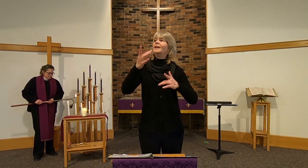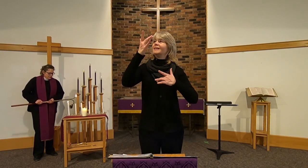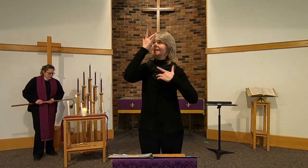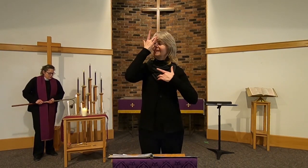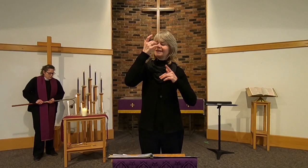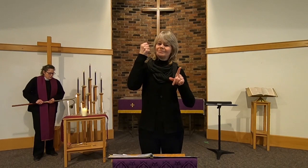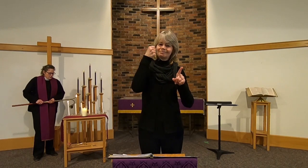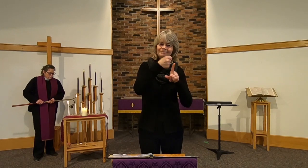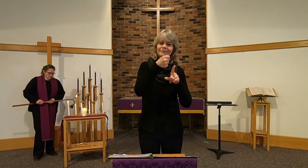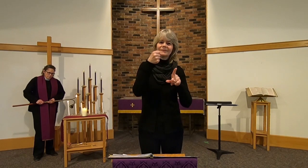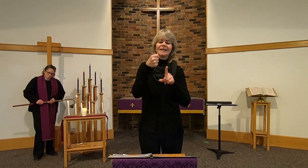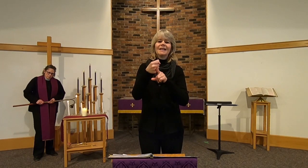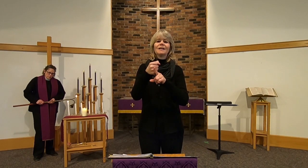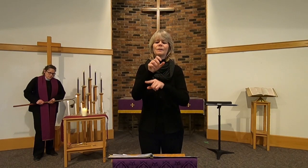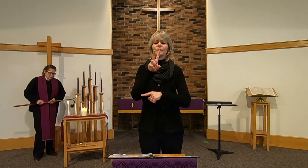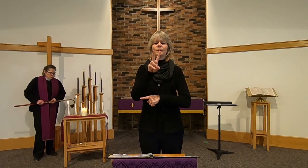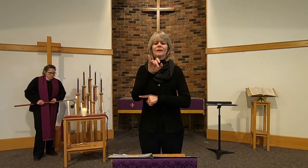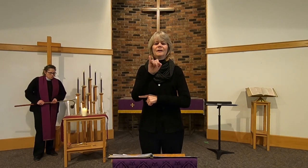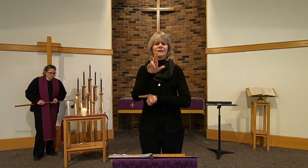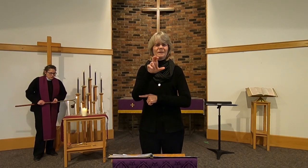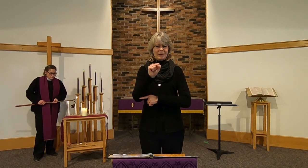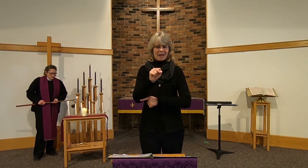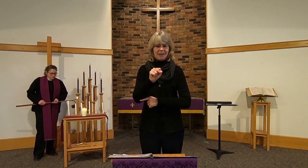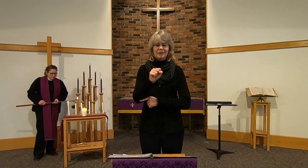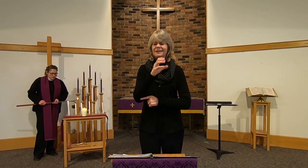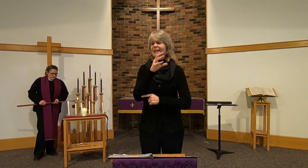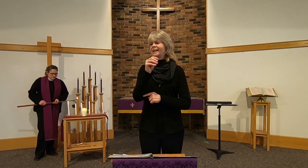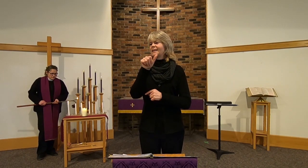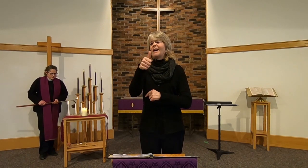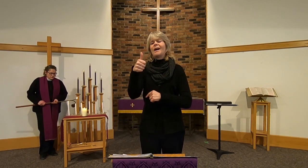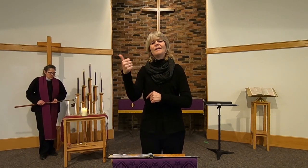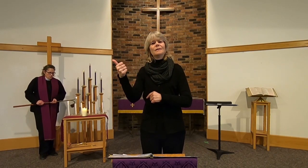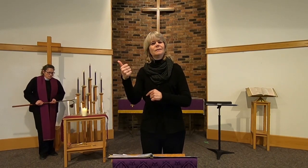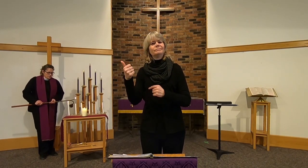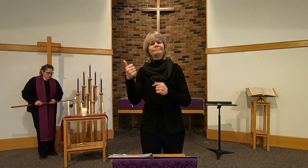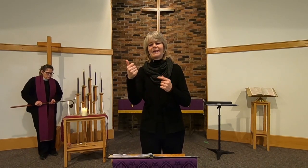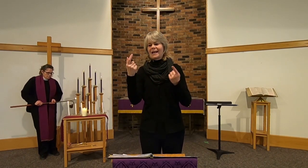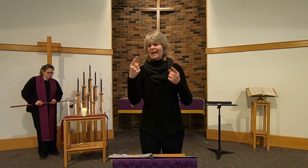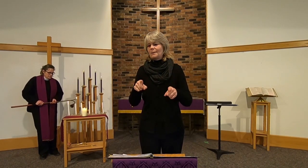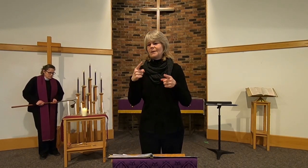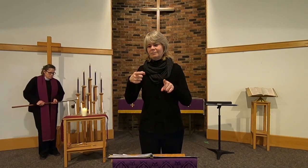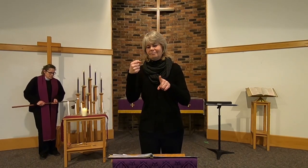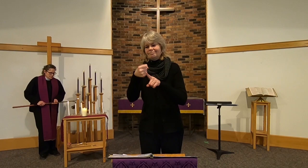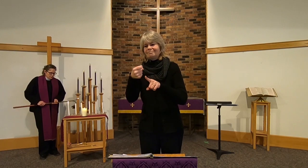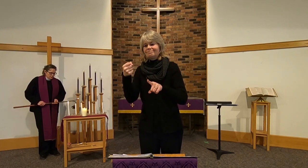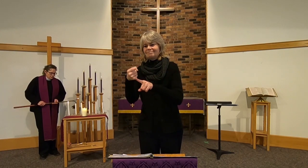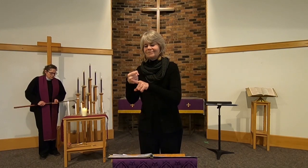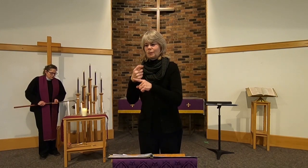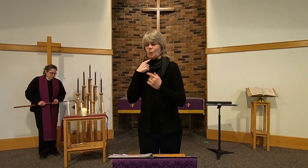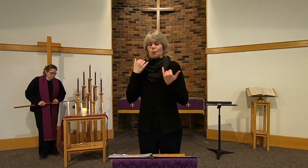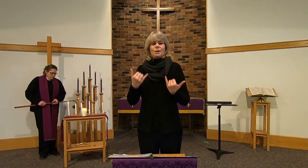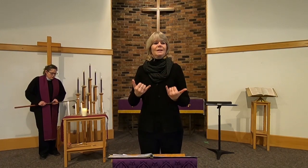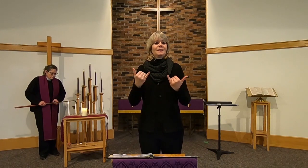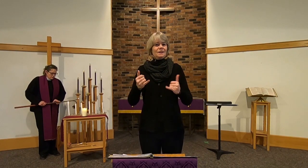coronavirus and people who are sick with many other things. It's a scary time to be